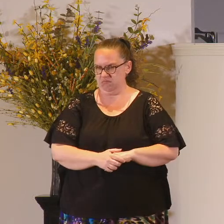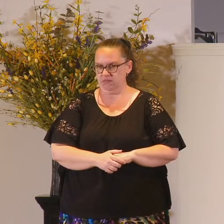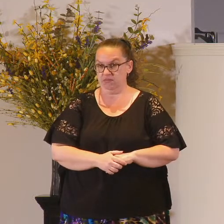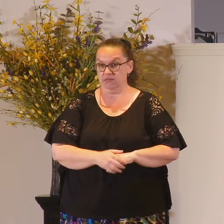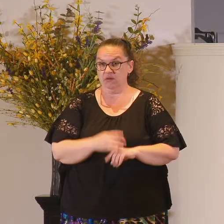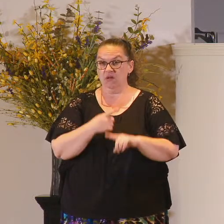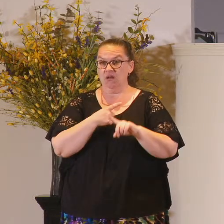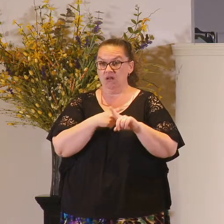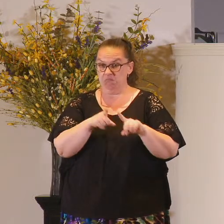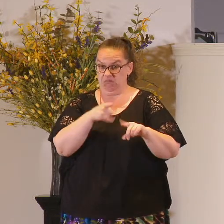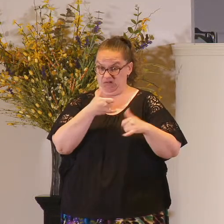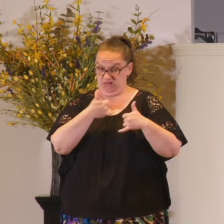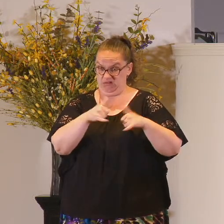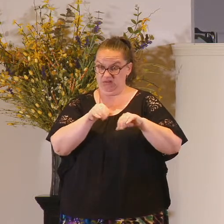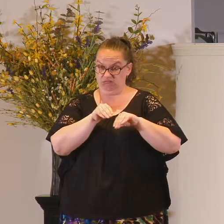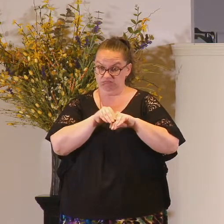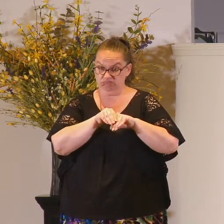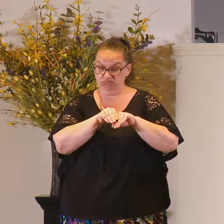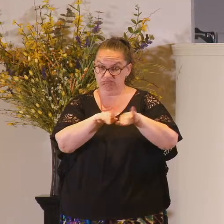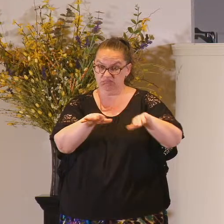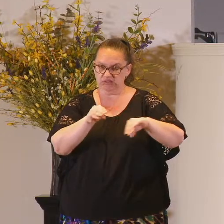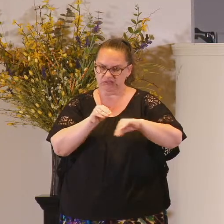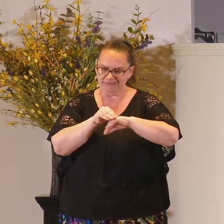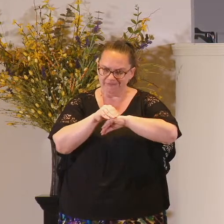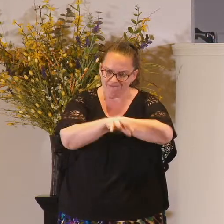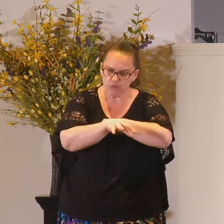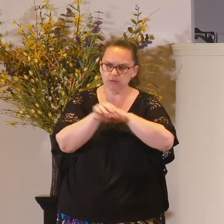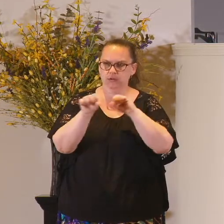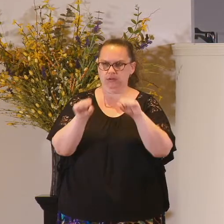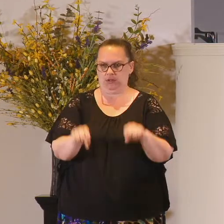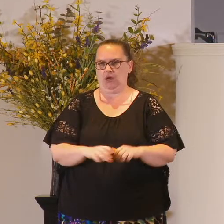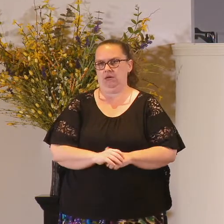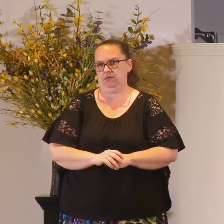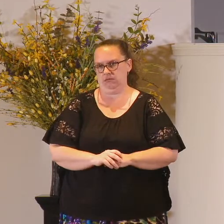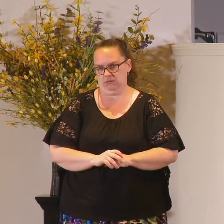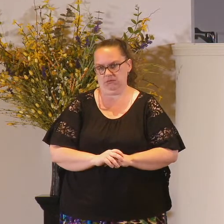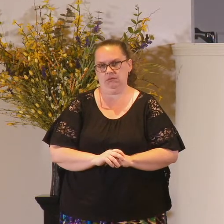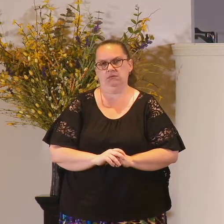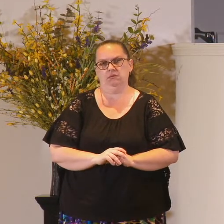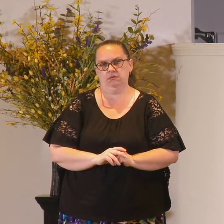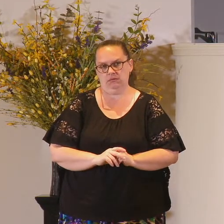But the influence always spreads.